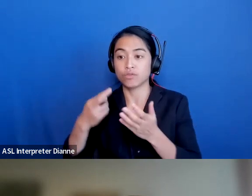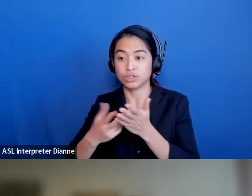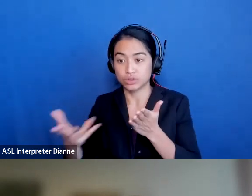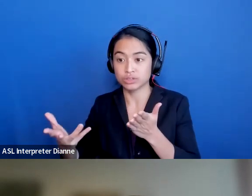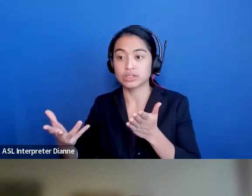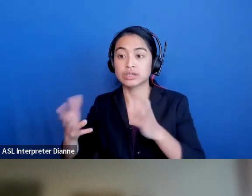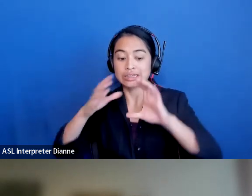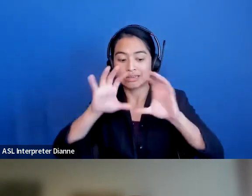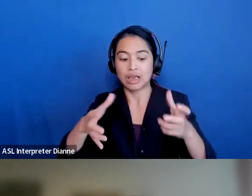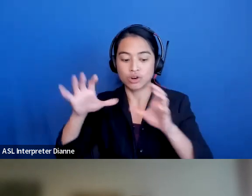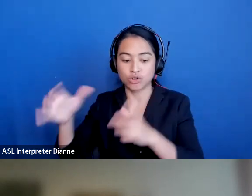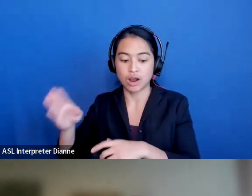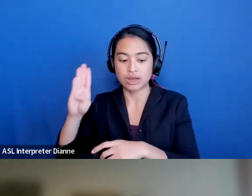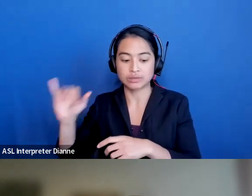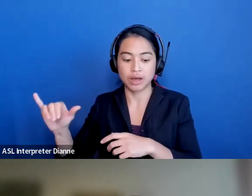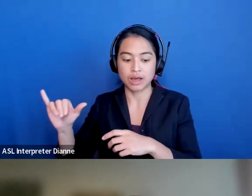resources categorized by different